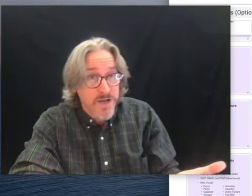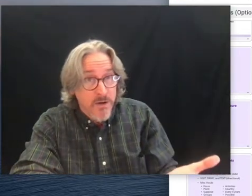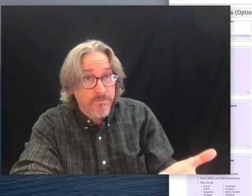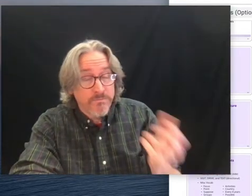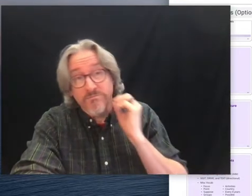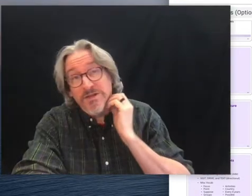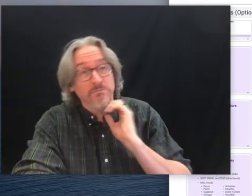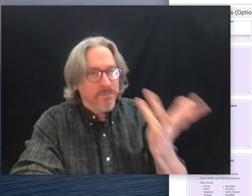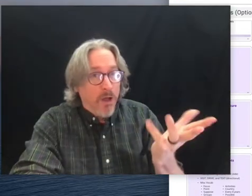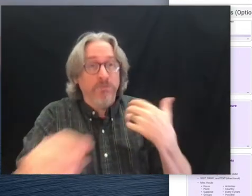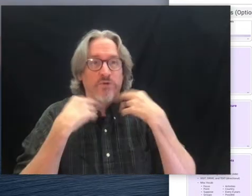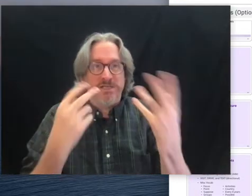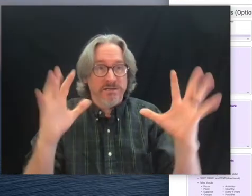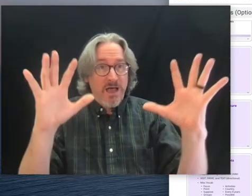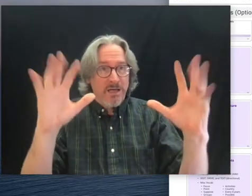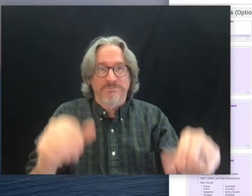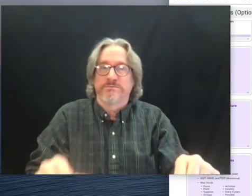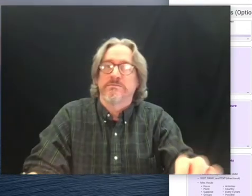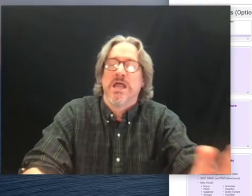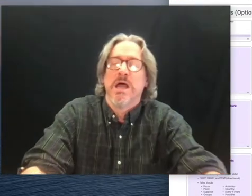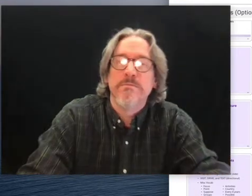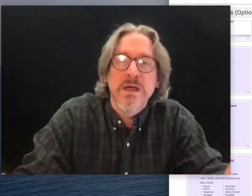So now, voice.